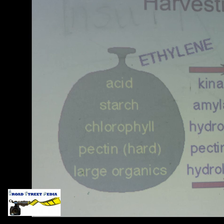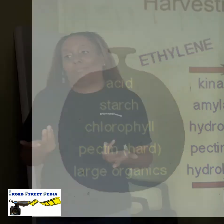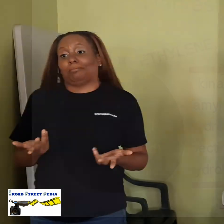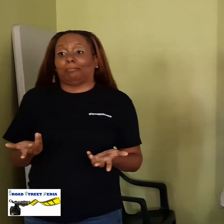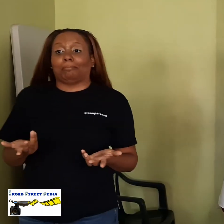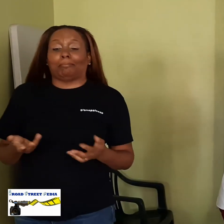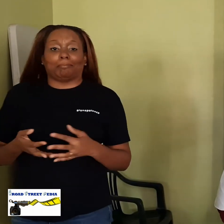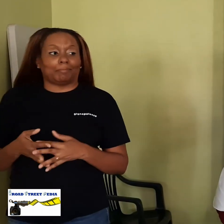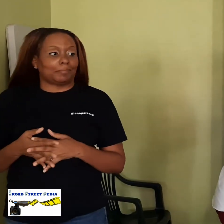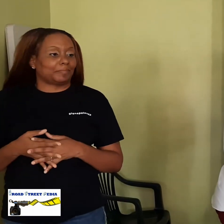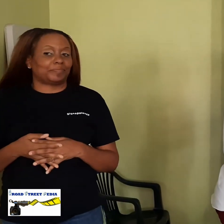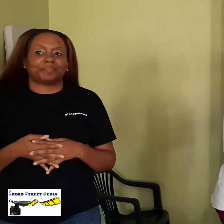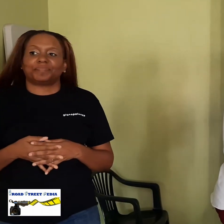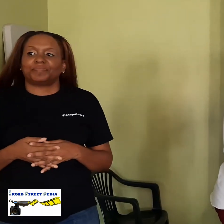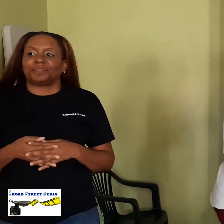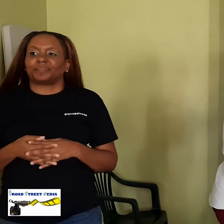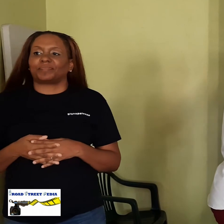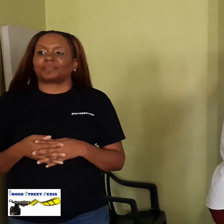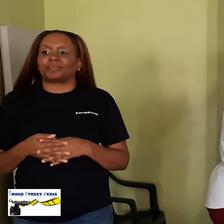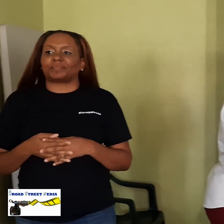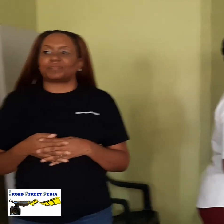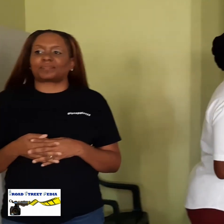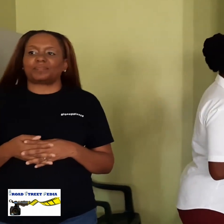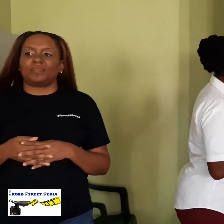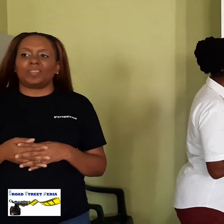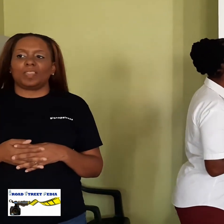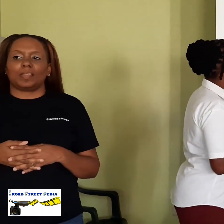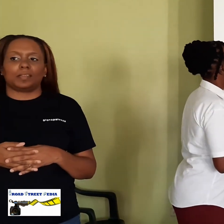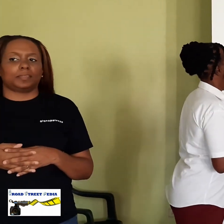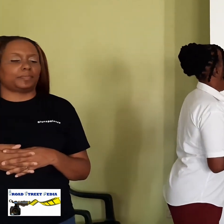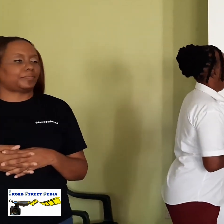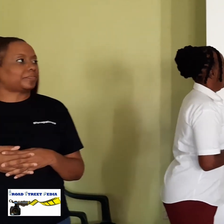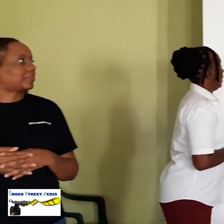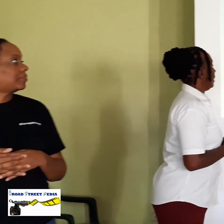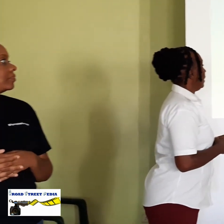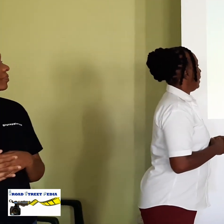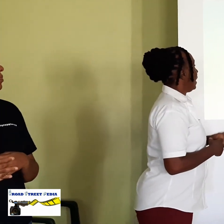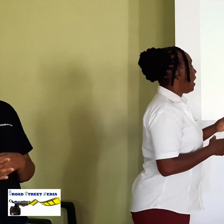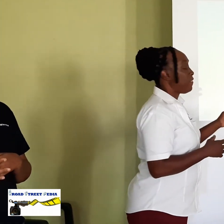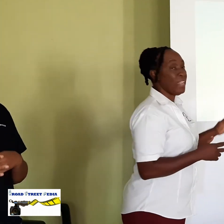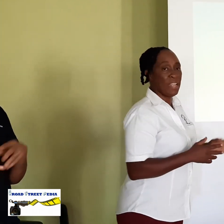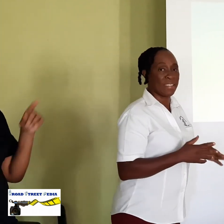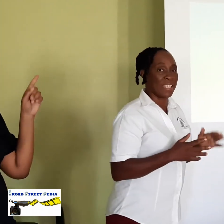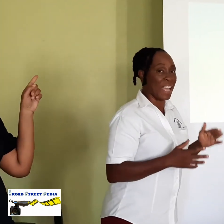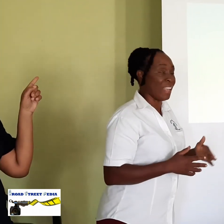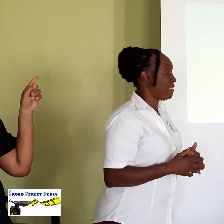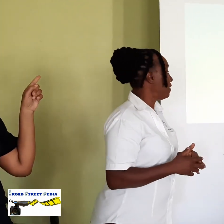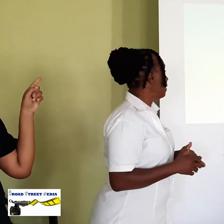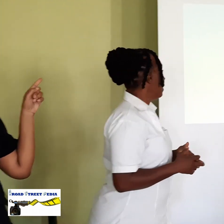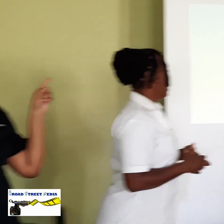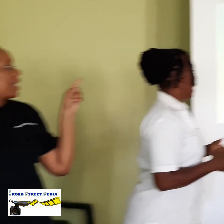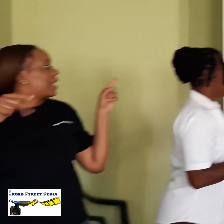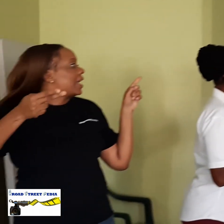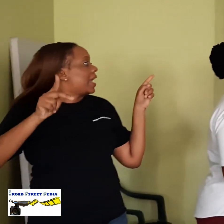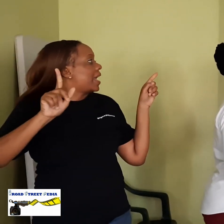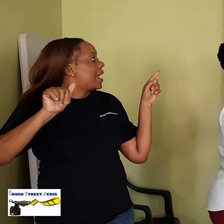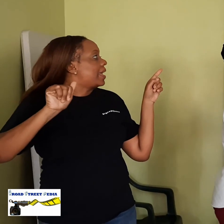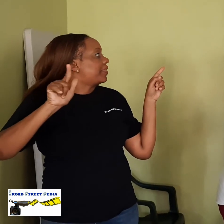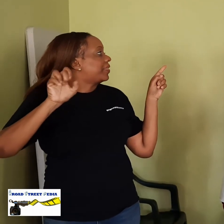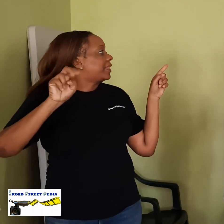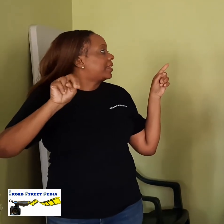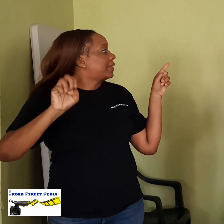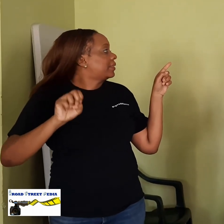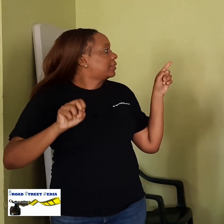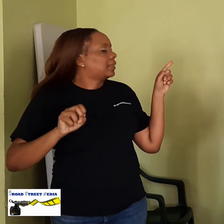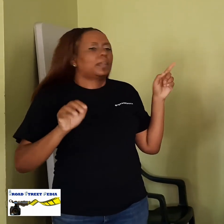Okay, we touched a little on ethylene. Ethylene is a gas that is given